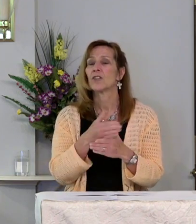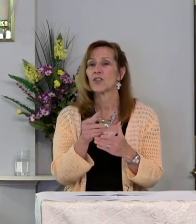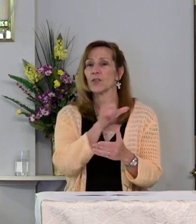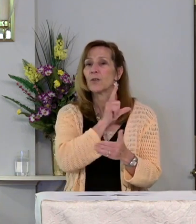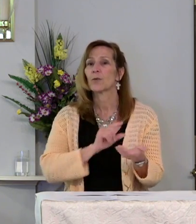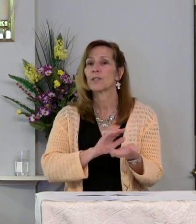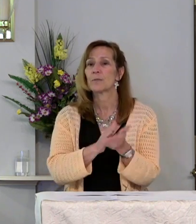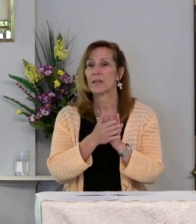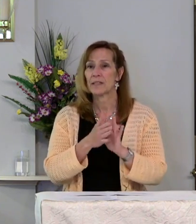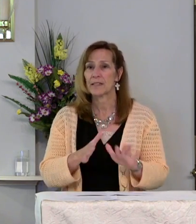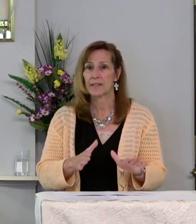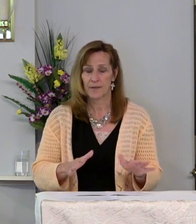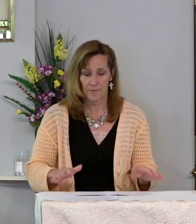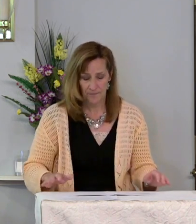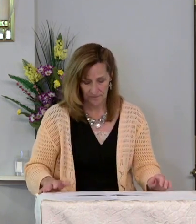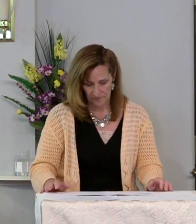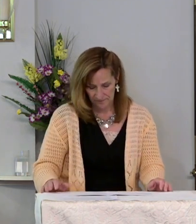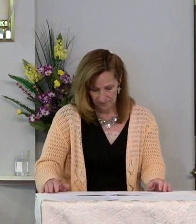Let us share the Lord's peace.